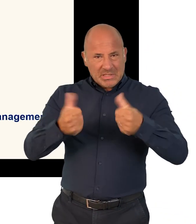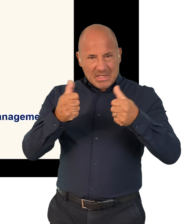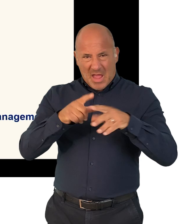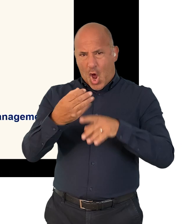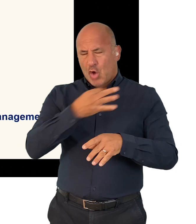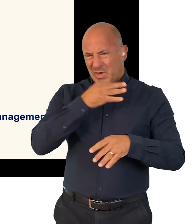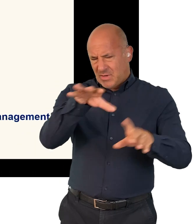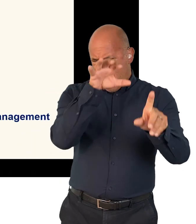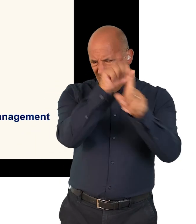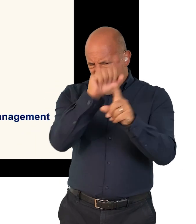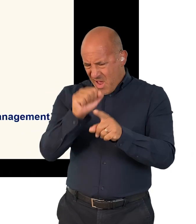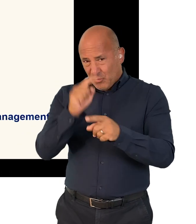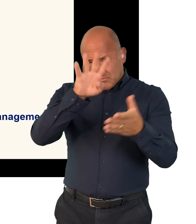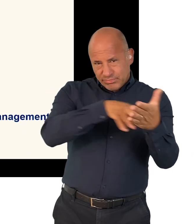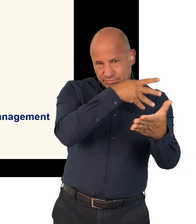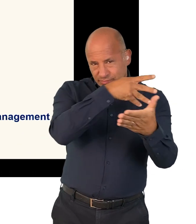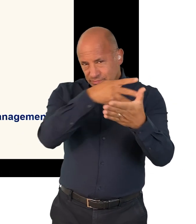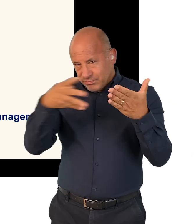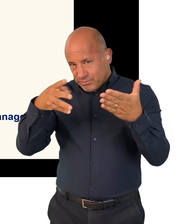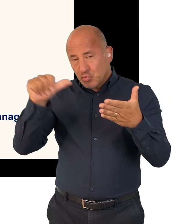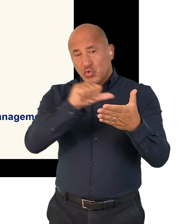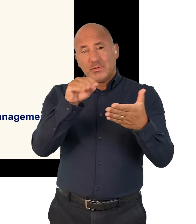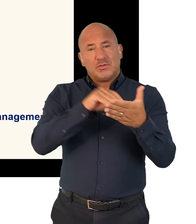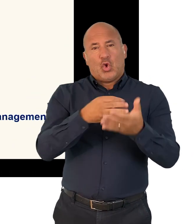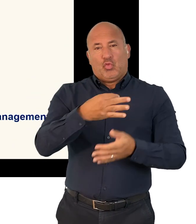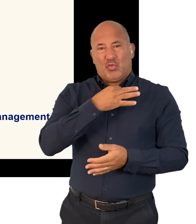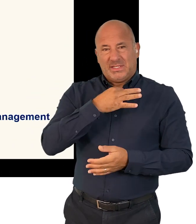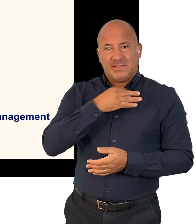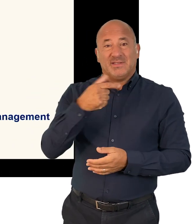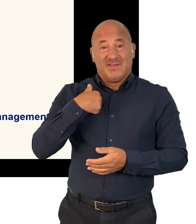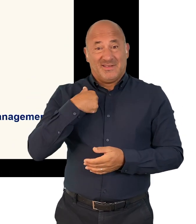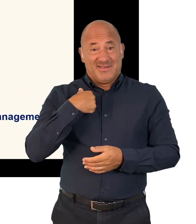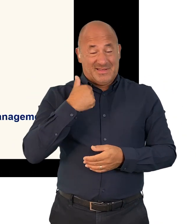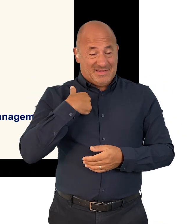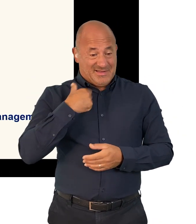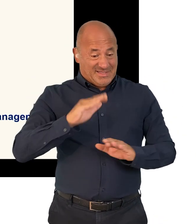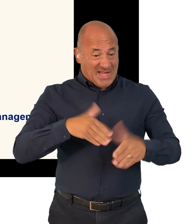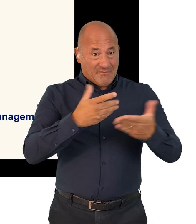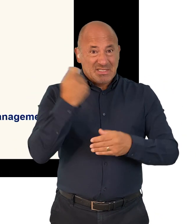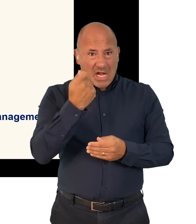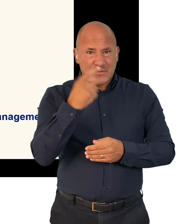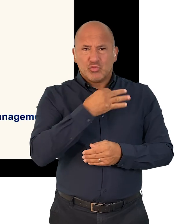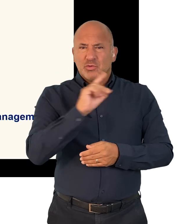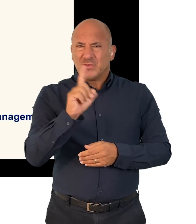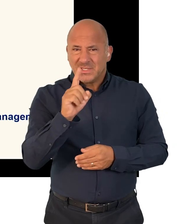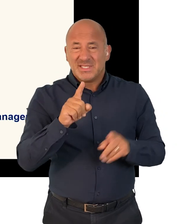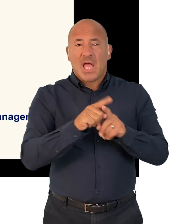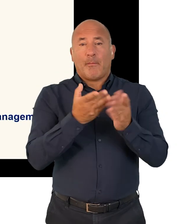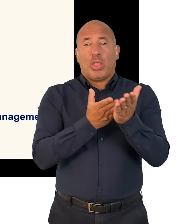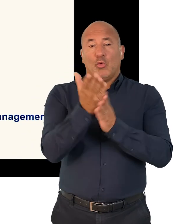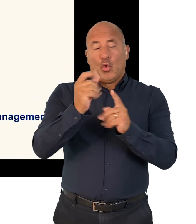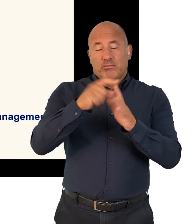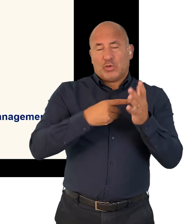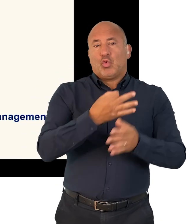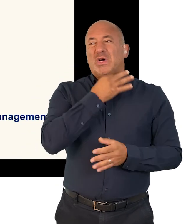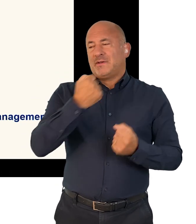you have identified with your project, it should include risks to the successful delivery of your project, as well as the risks to your